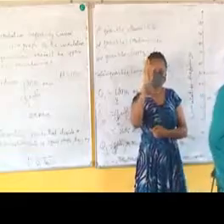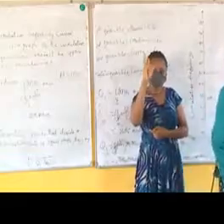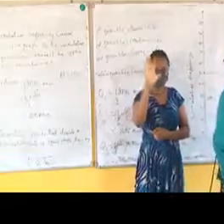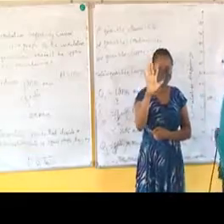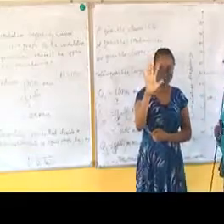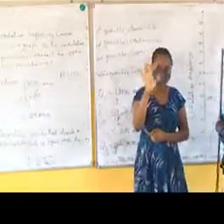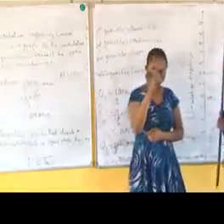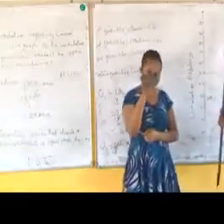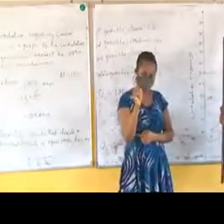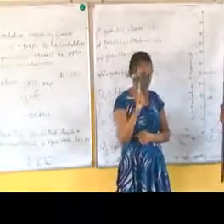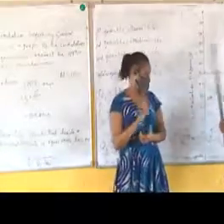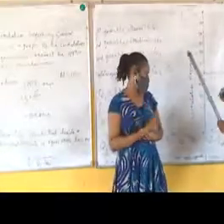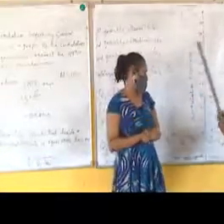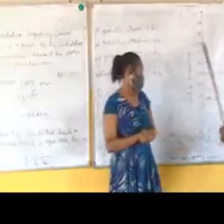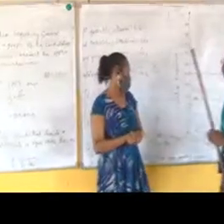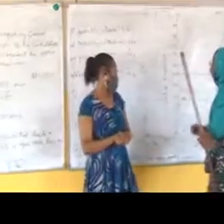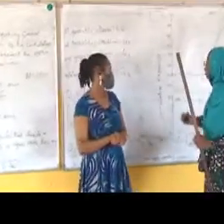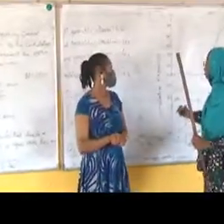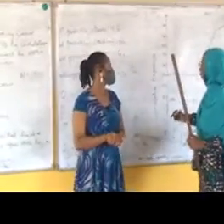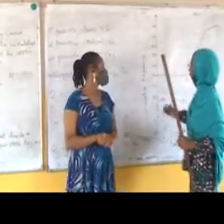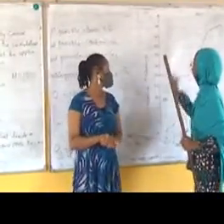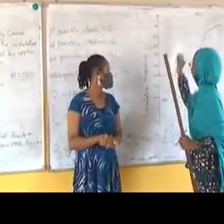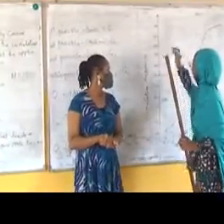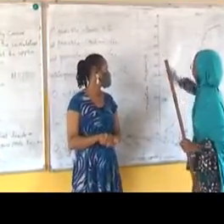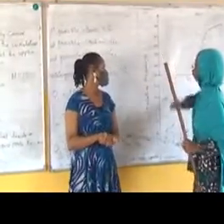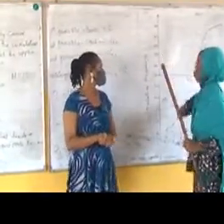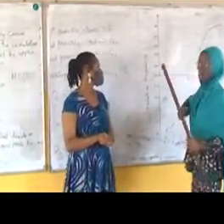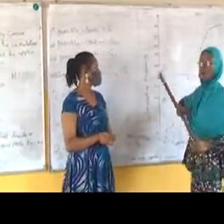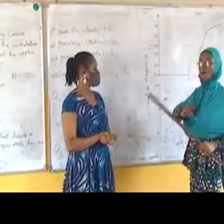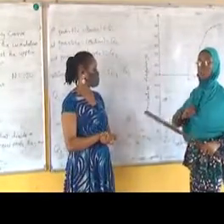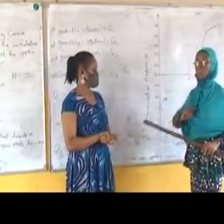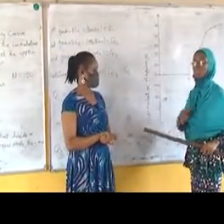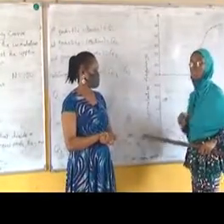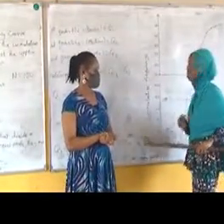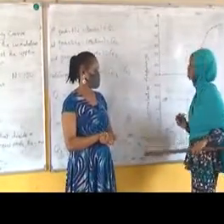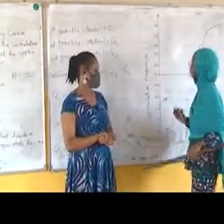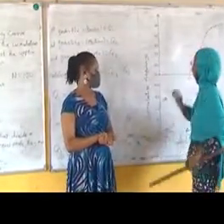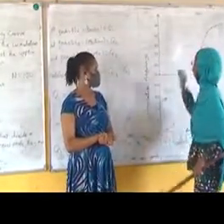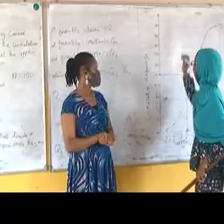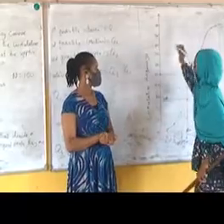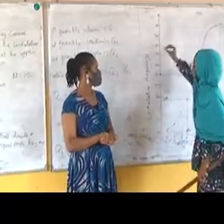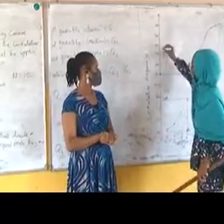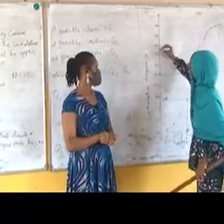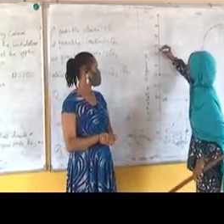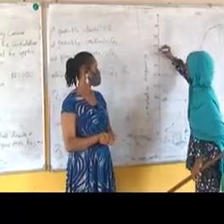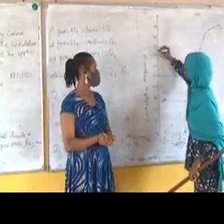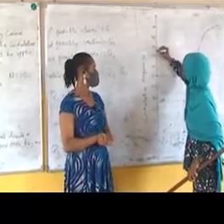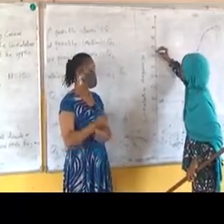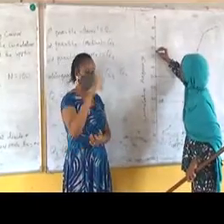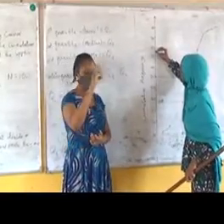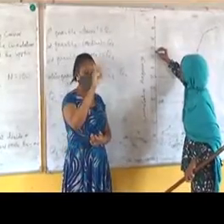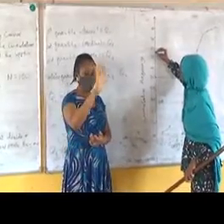Along your cumulative frequency curve, go to where you have your 75th